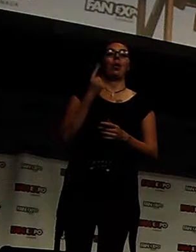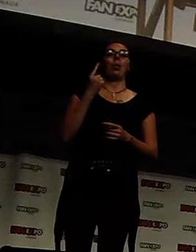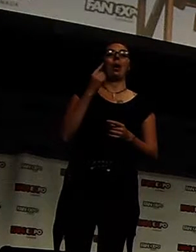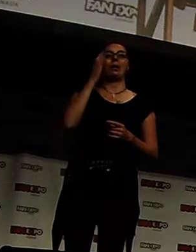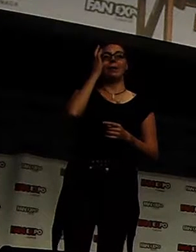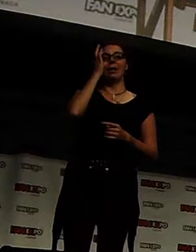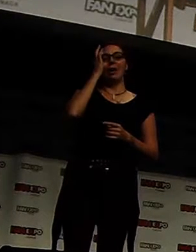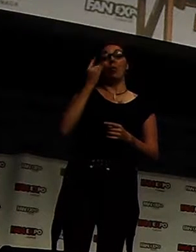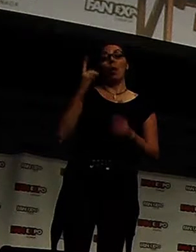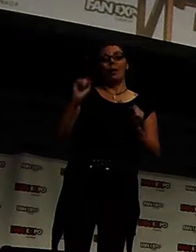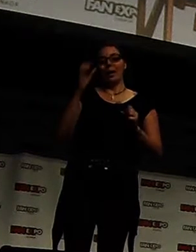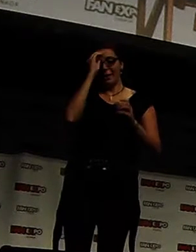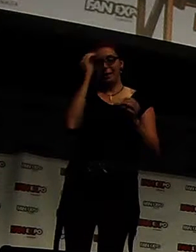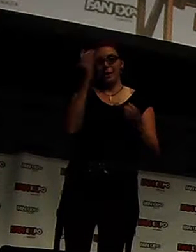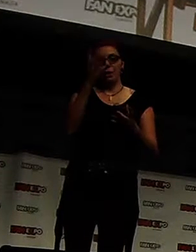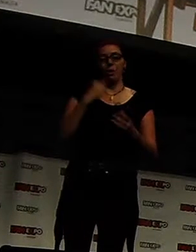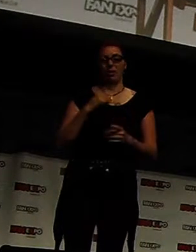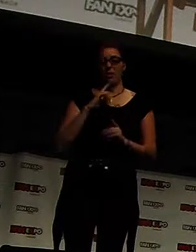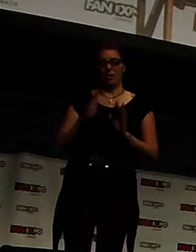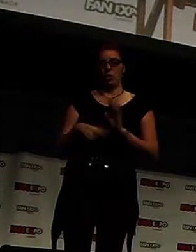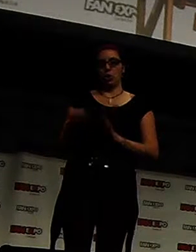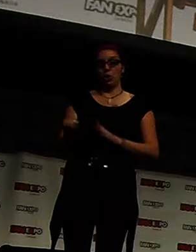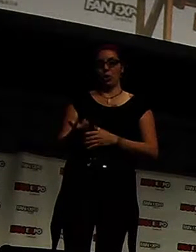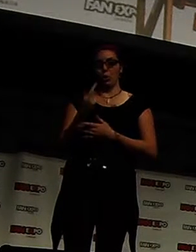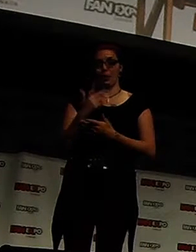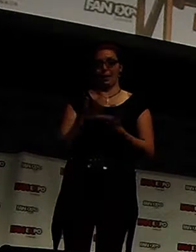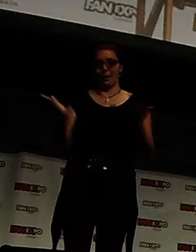I can tell you one of them. I've stolen three things.